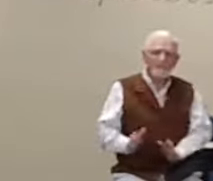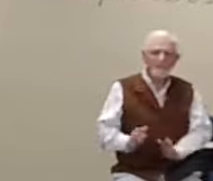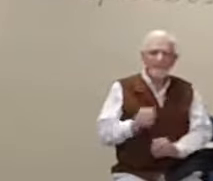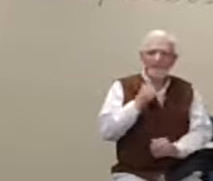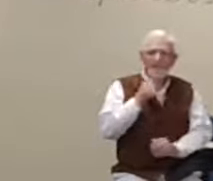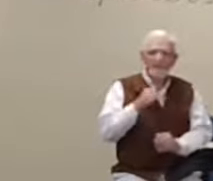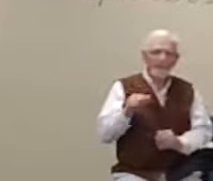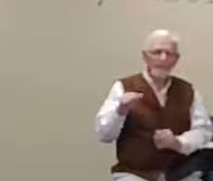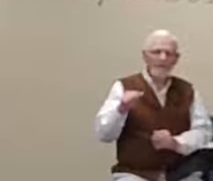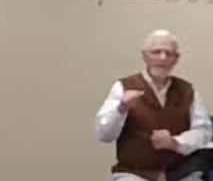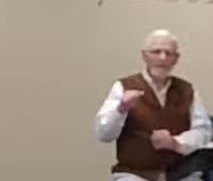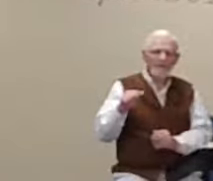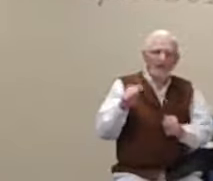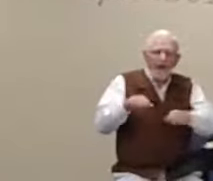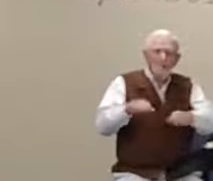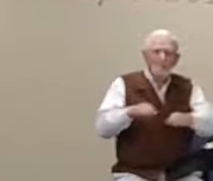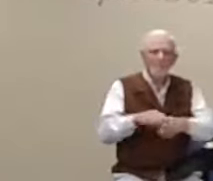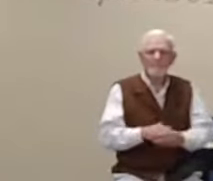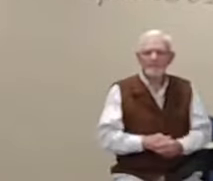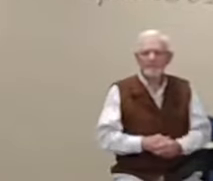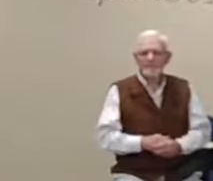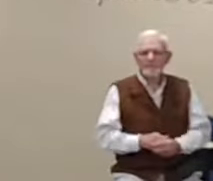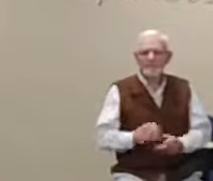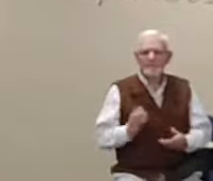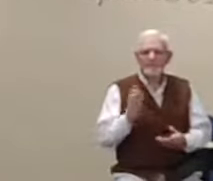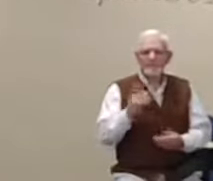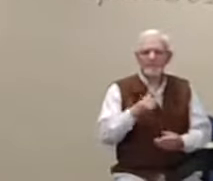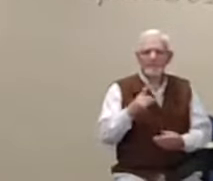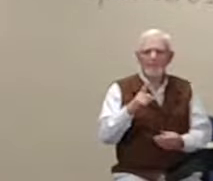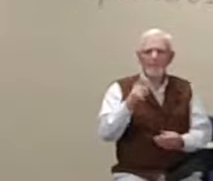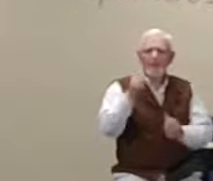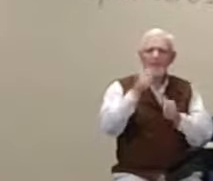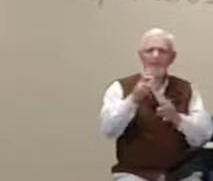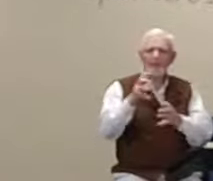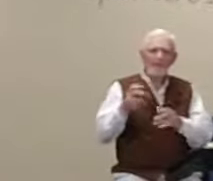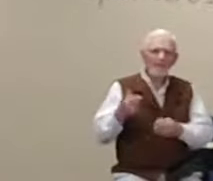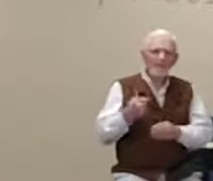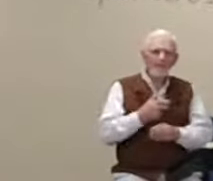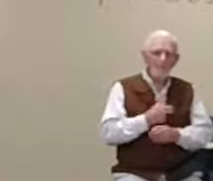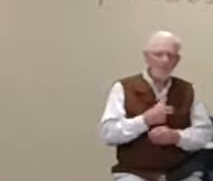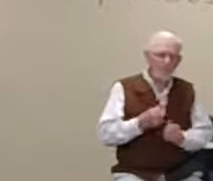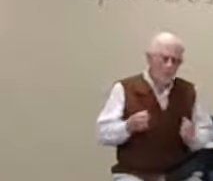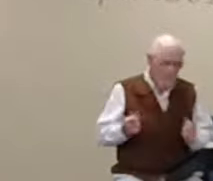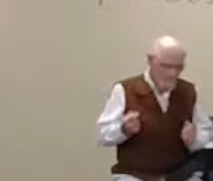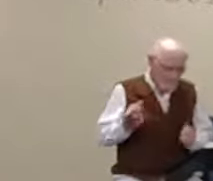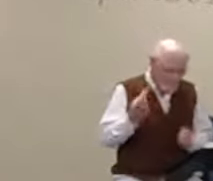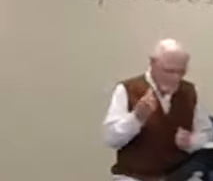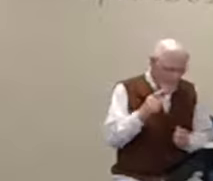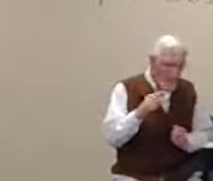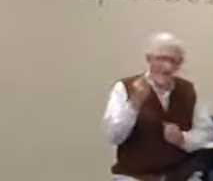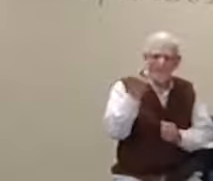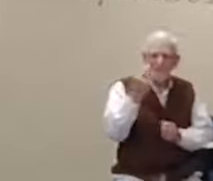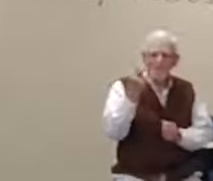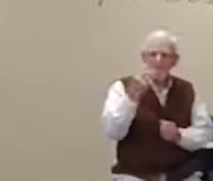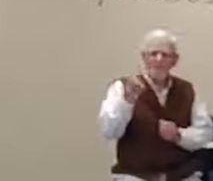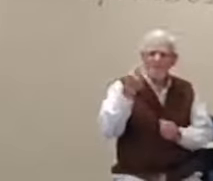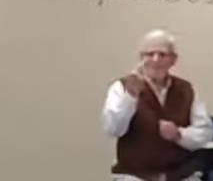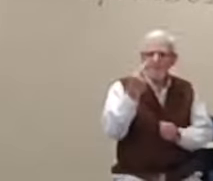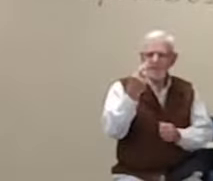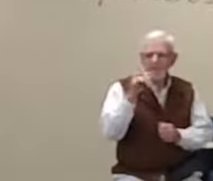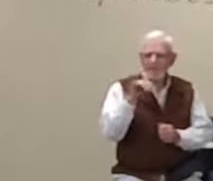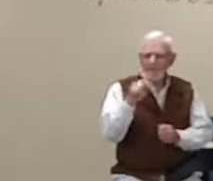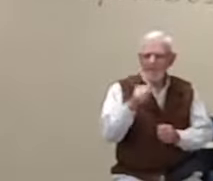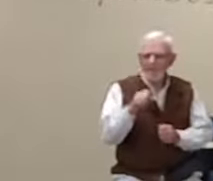accident. Okay? And so the Lord has blessed us, and he's blessed us for a reason. And the reason is